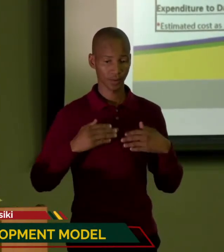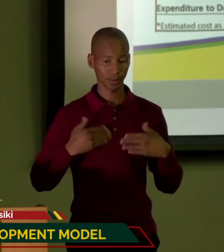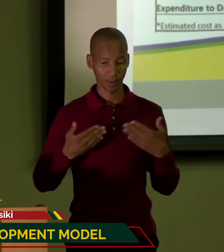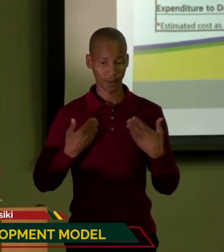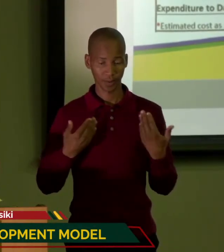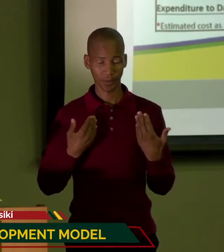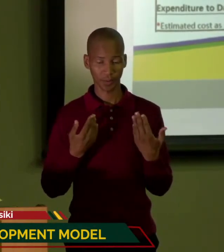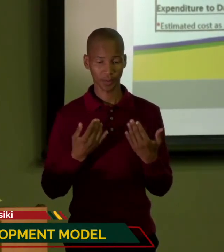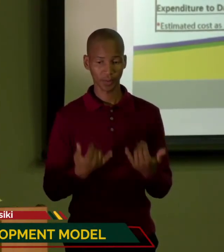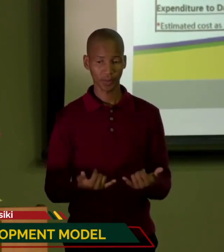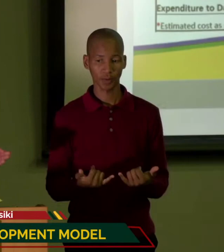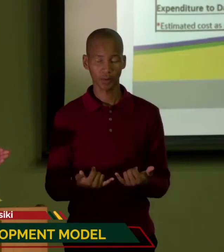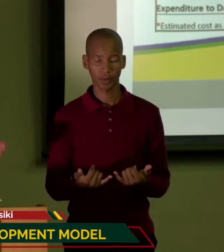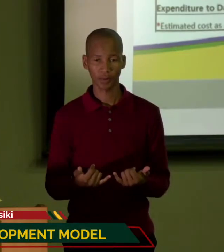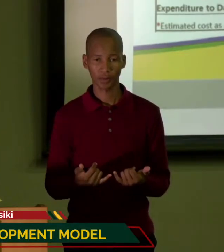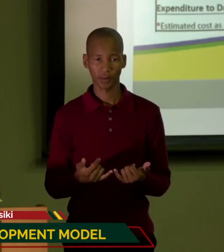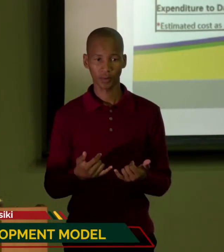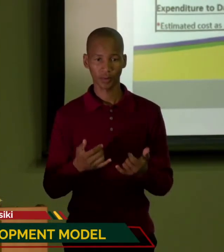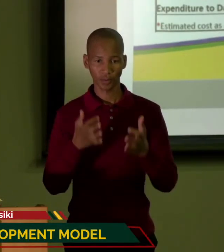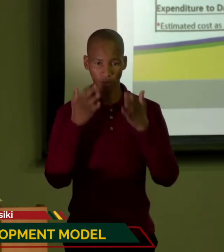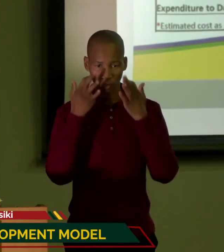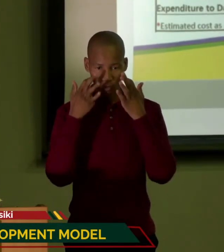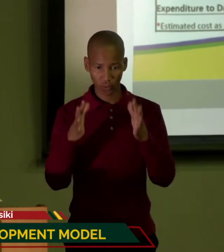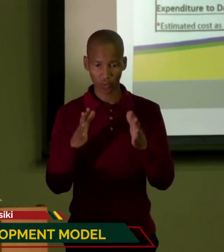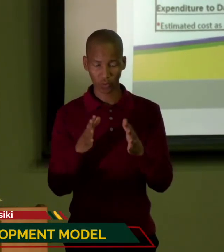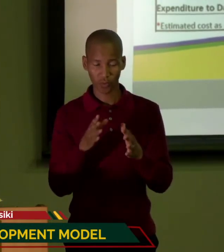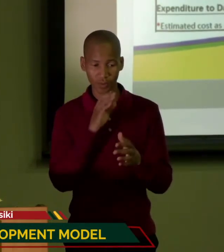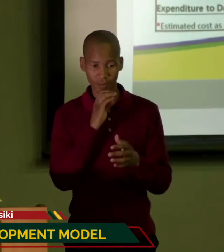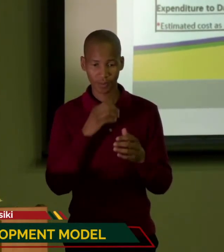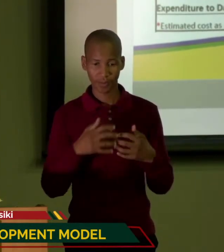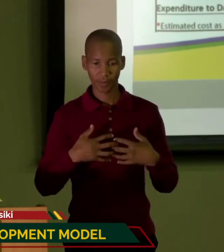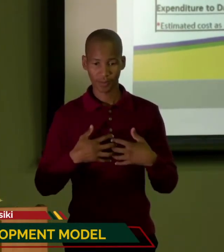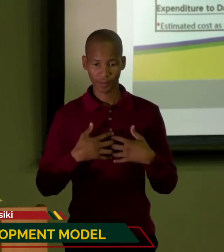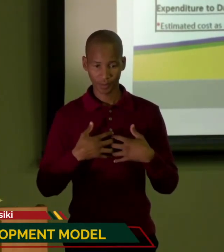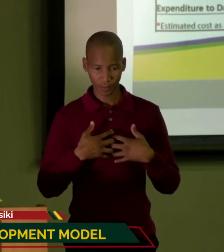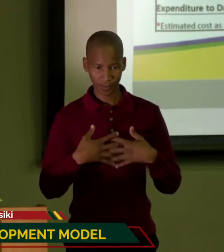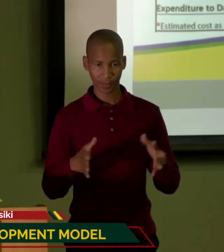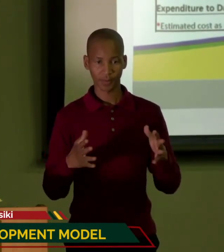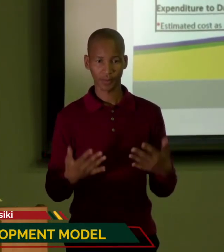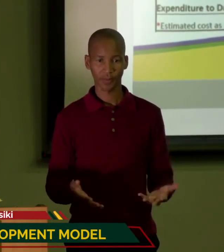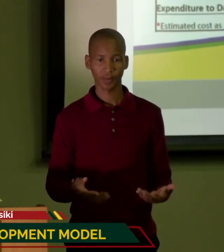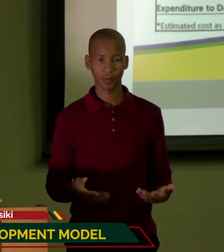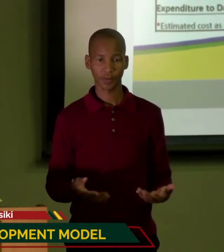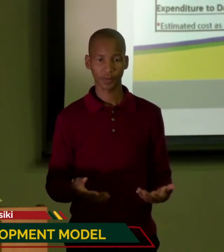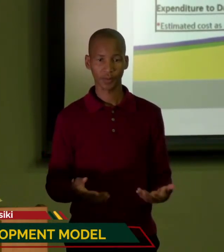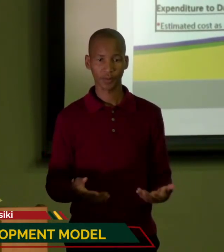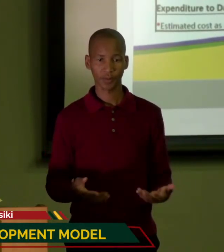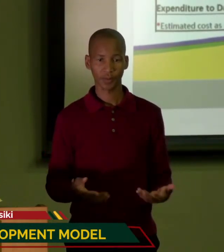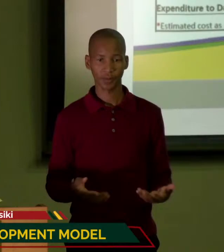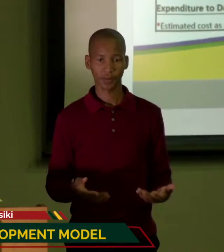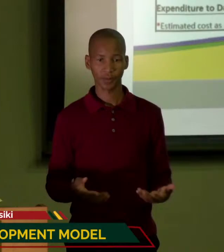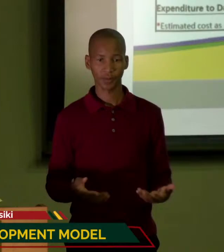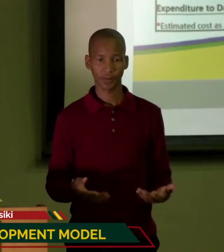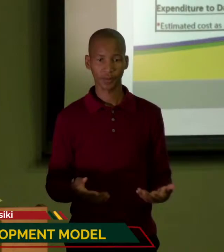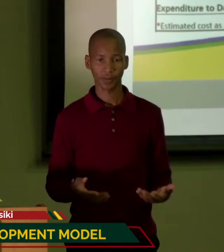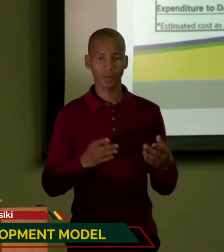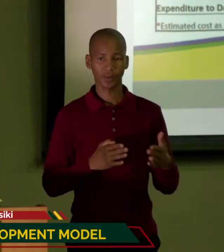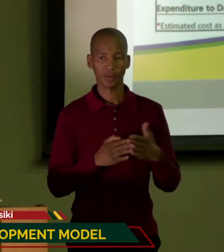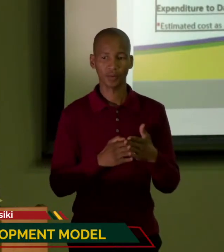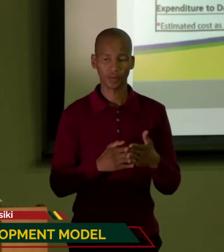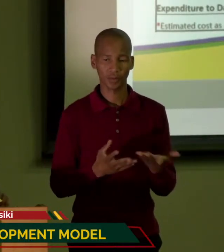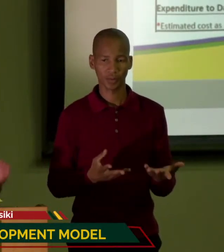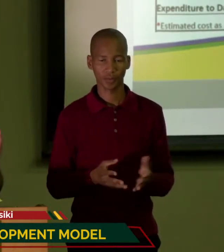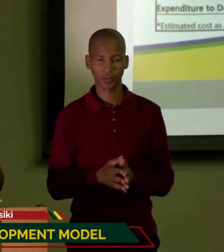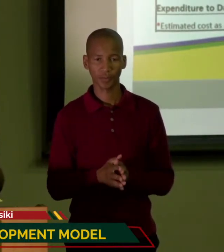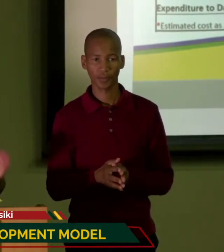now, ibonisile ikali, how we wish in game. Ono business bakona ke